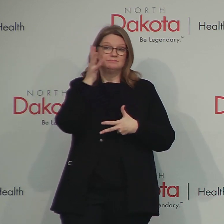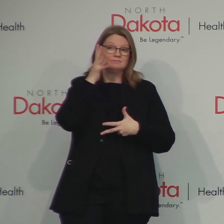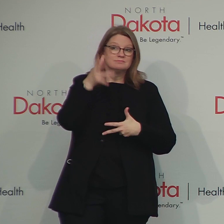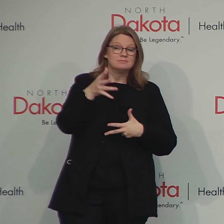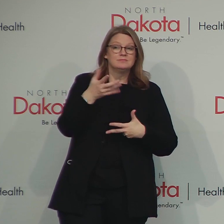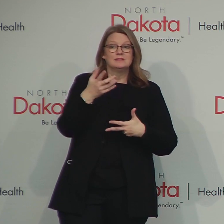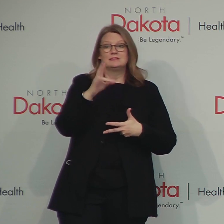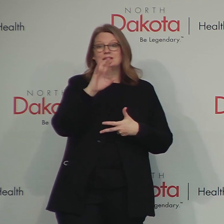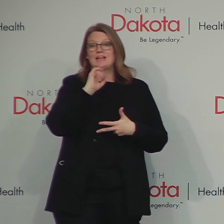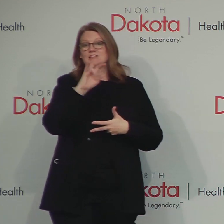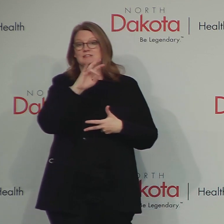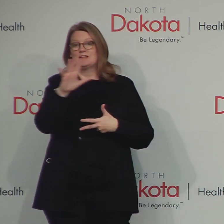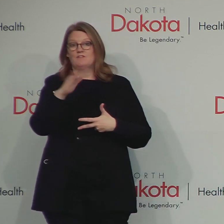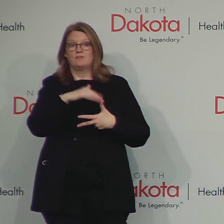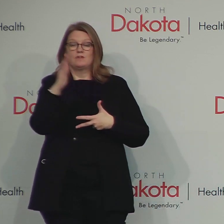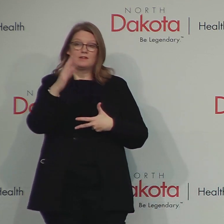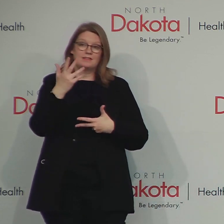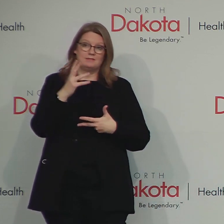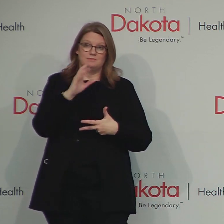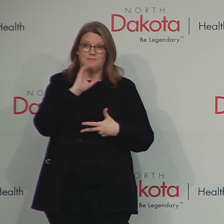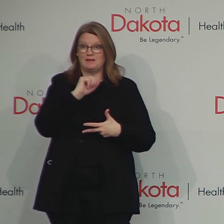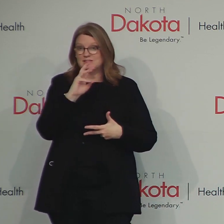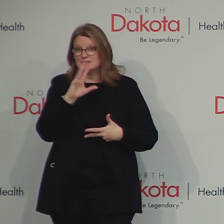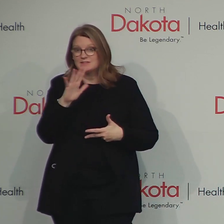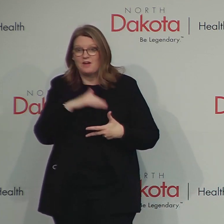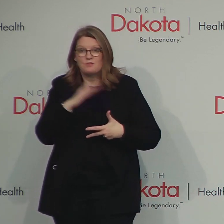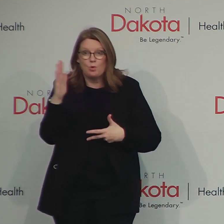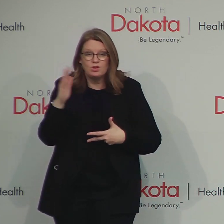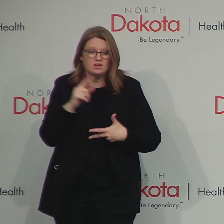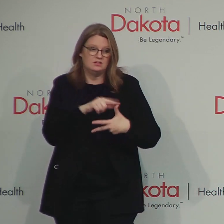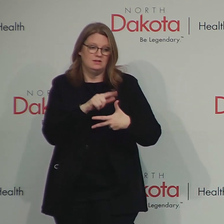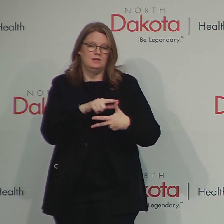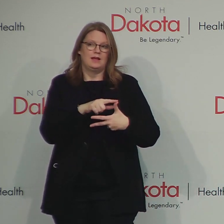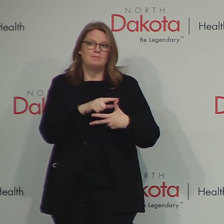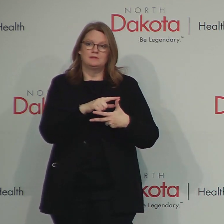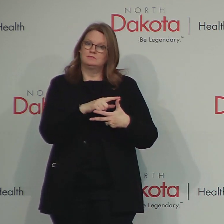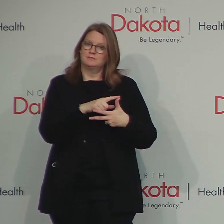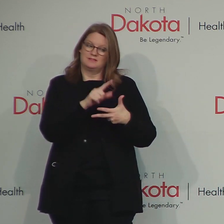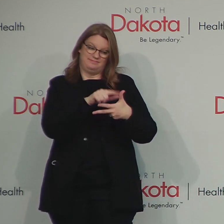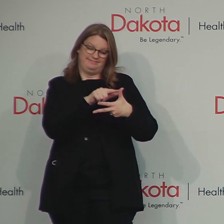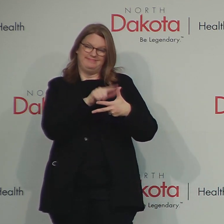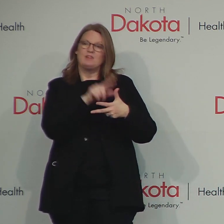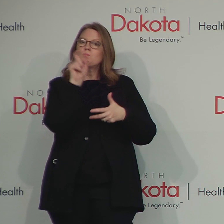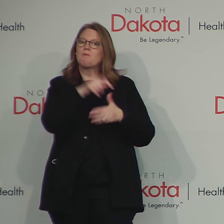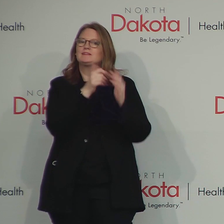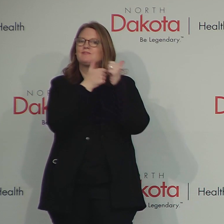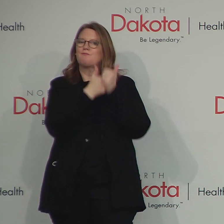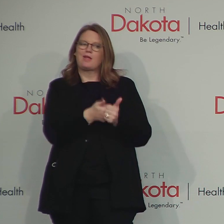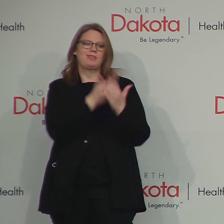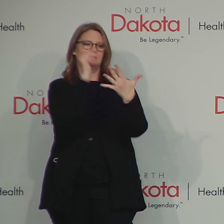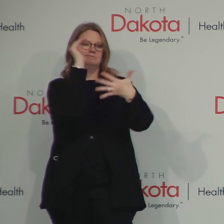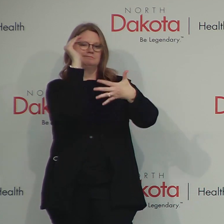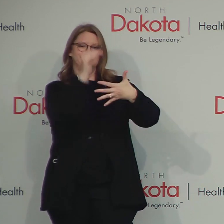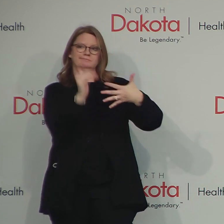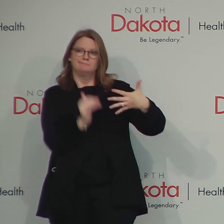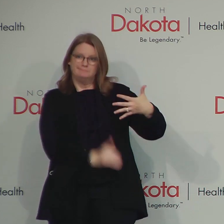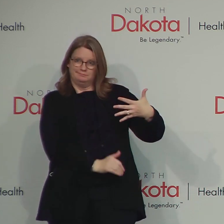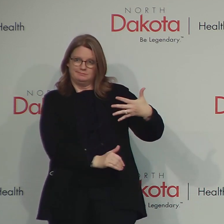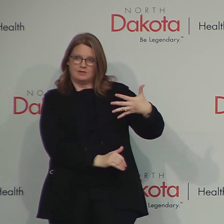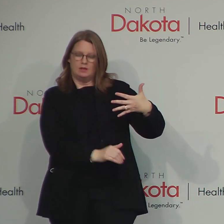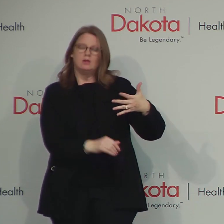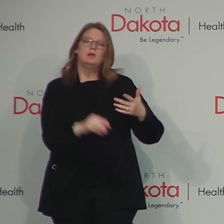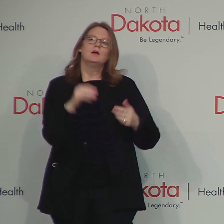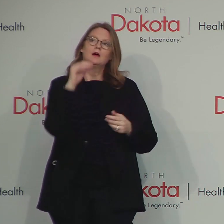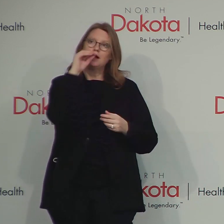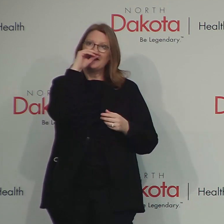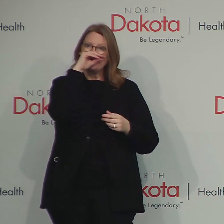75 and over, then everybody 65 and over, that could really reduce the risk of death, and that would allow us, as we are